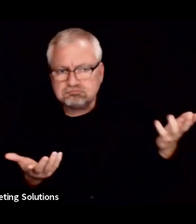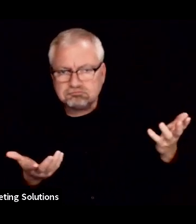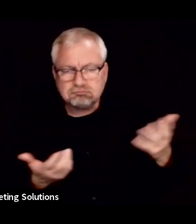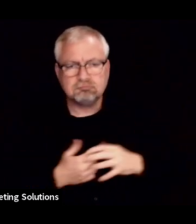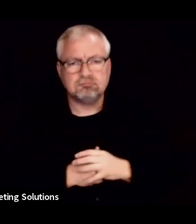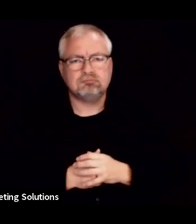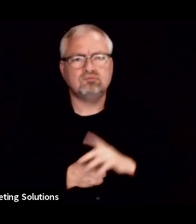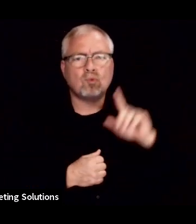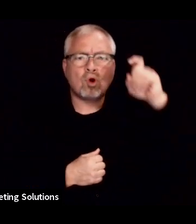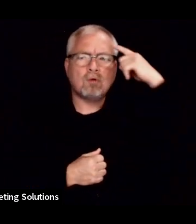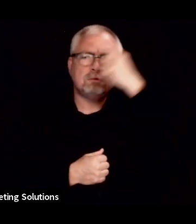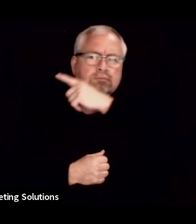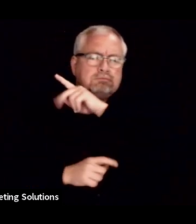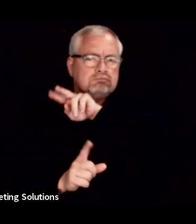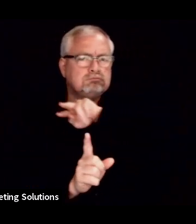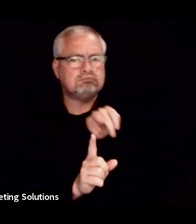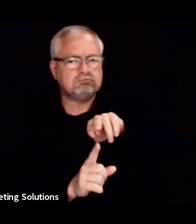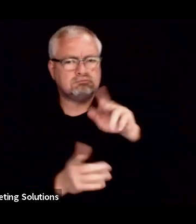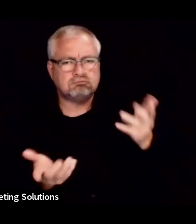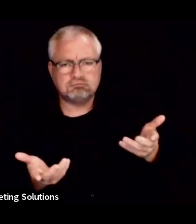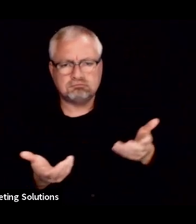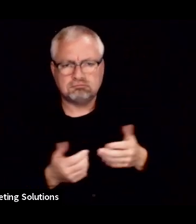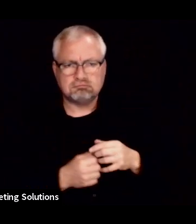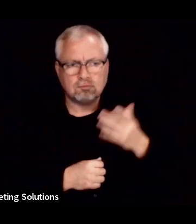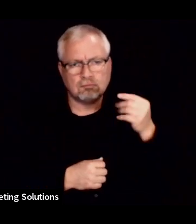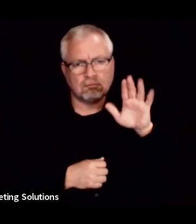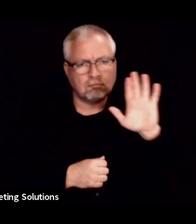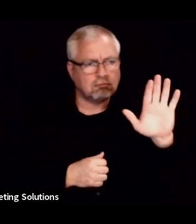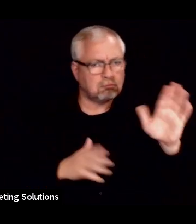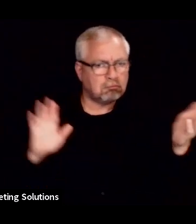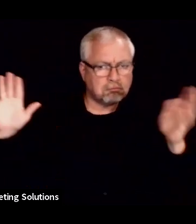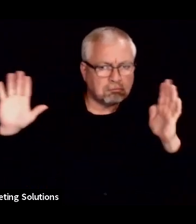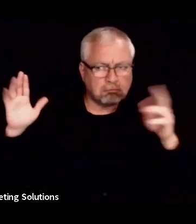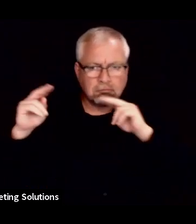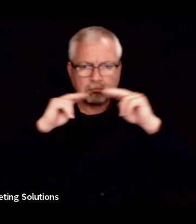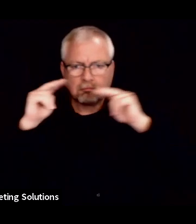what's being asked for in negotiations, if you would, please.